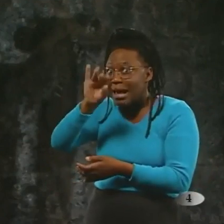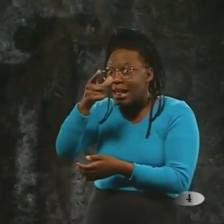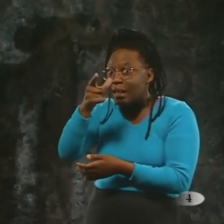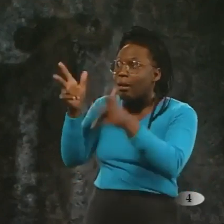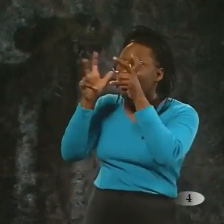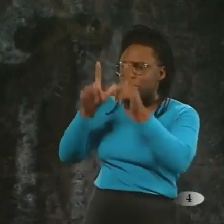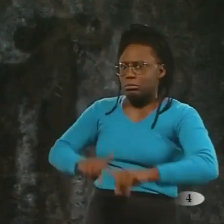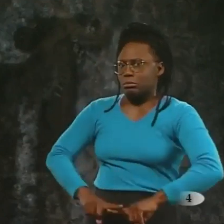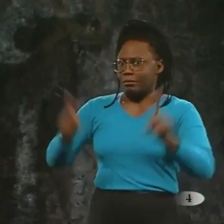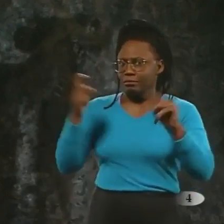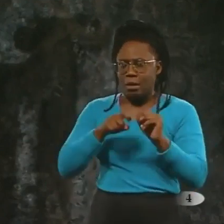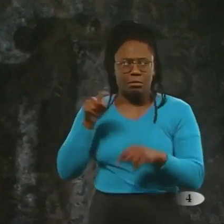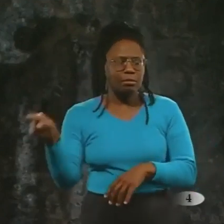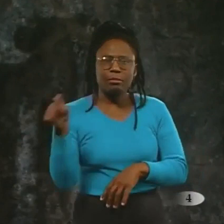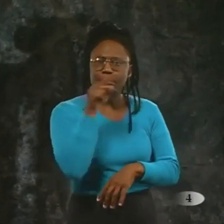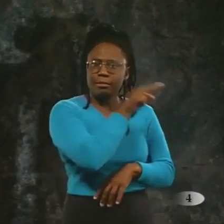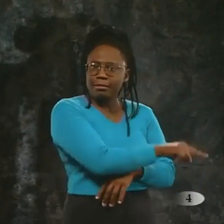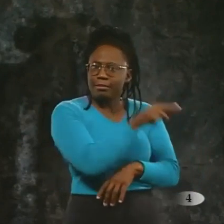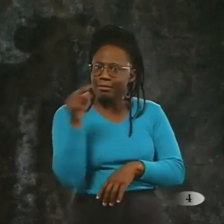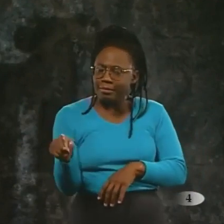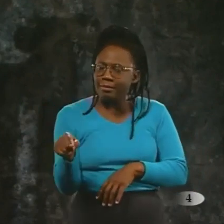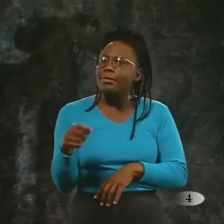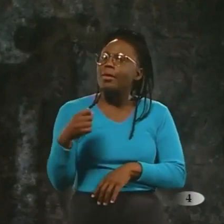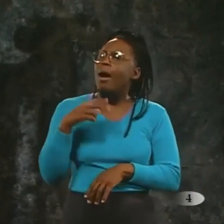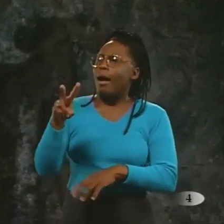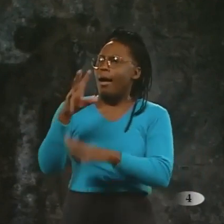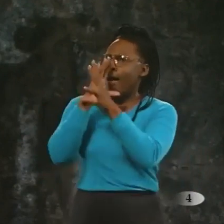Deaf children learn fingerspelling, which is different from spelling.